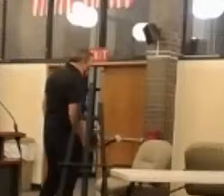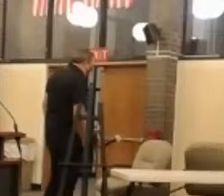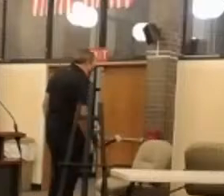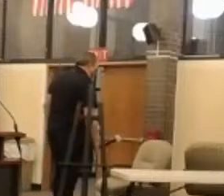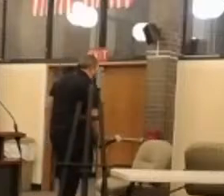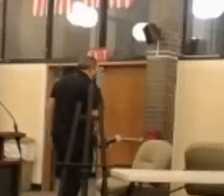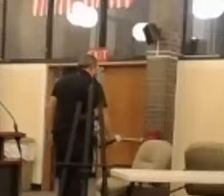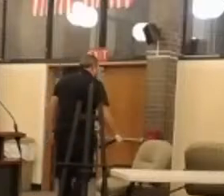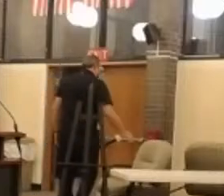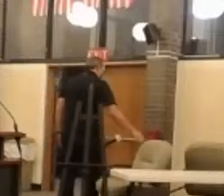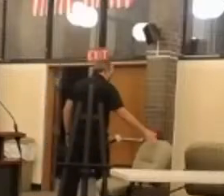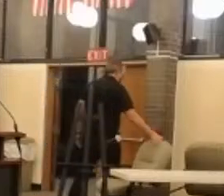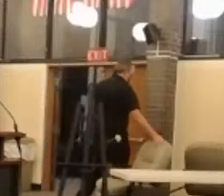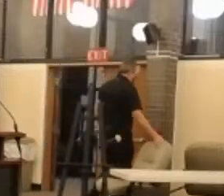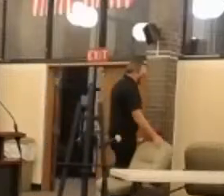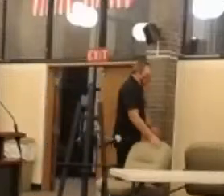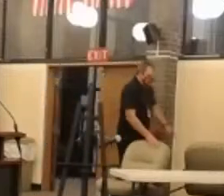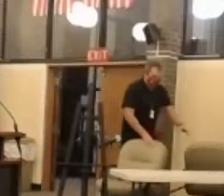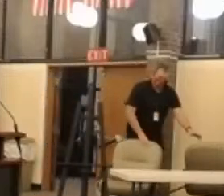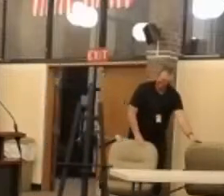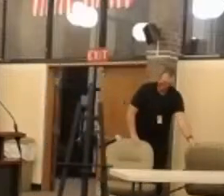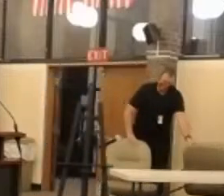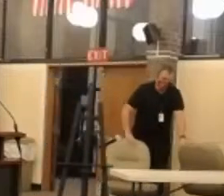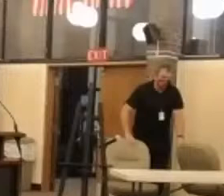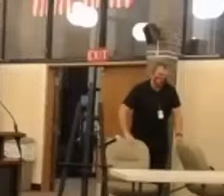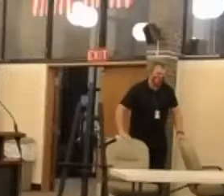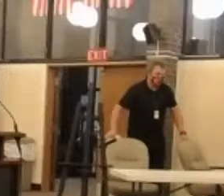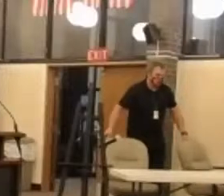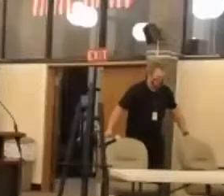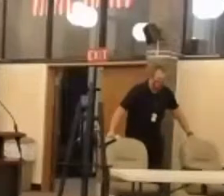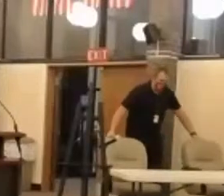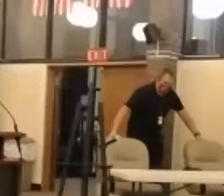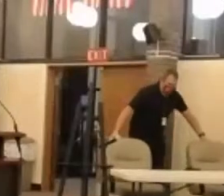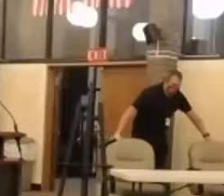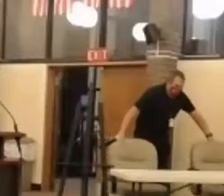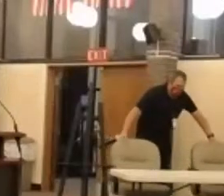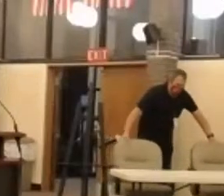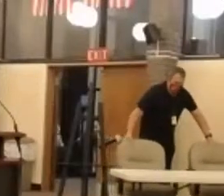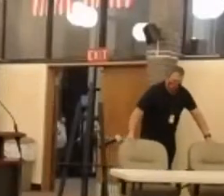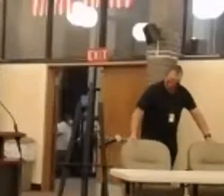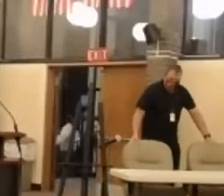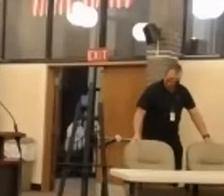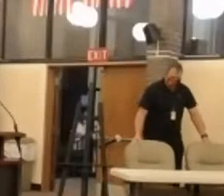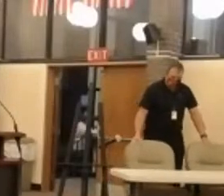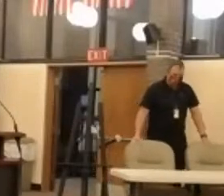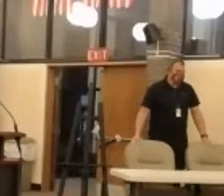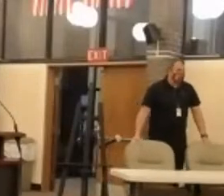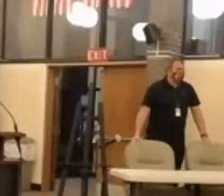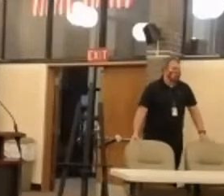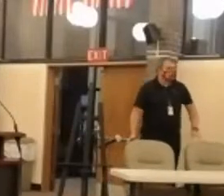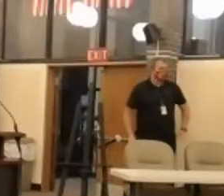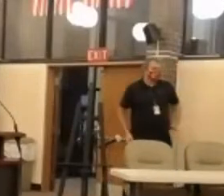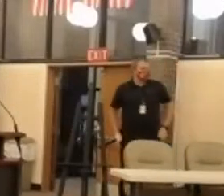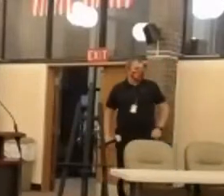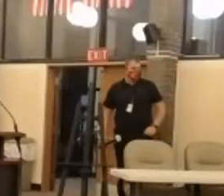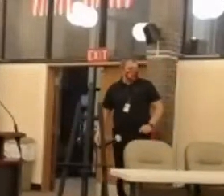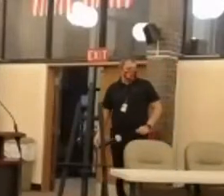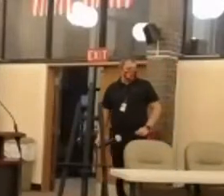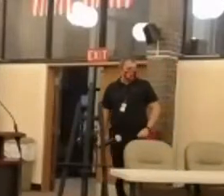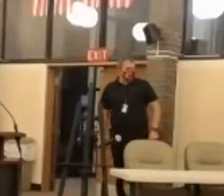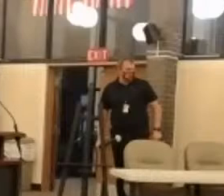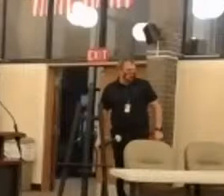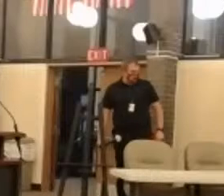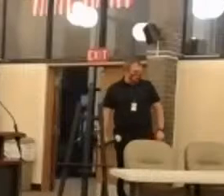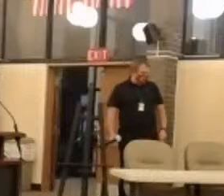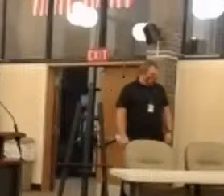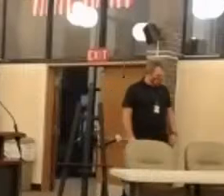direction. Right. Just out of curiosity, where is the entrance in relationship to the fire